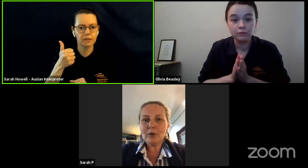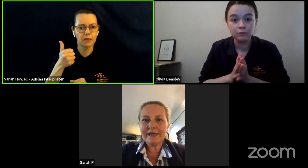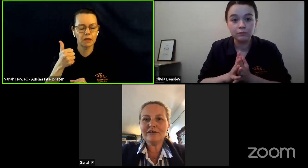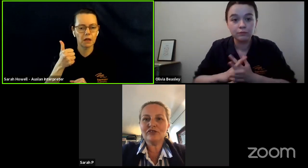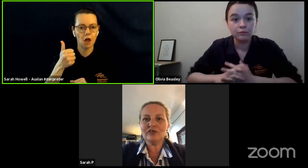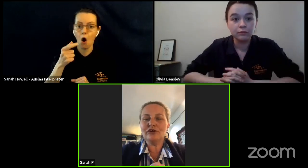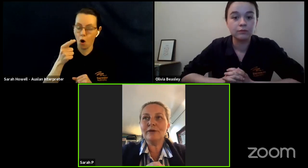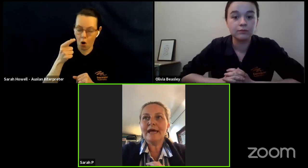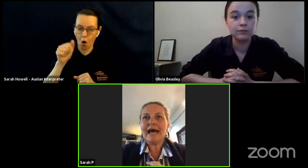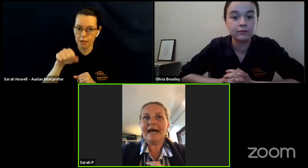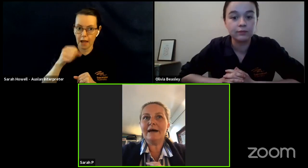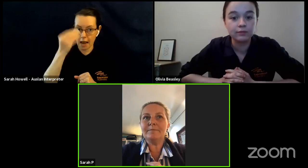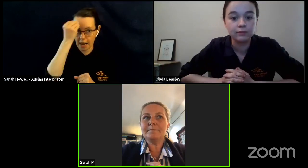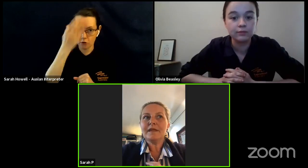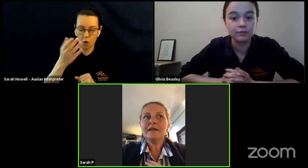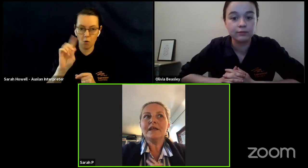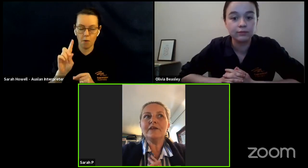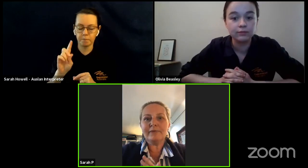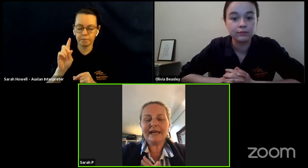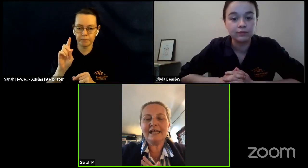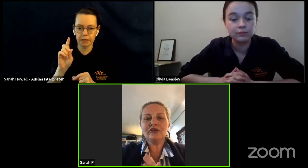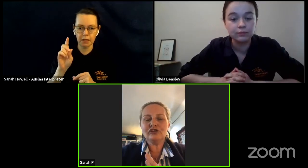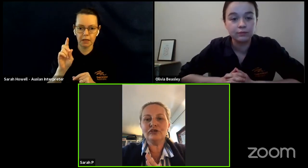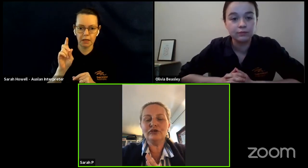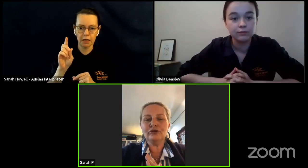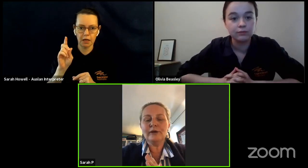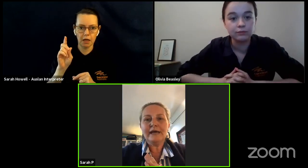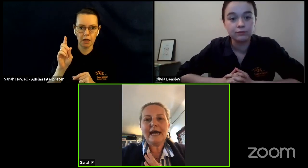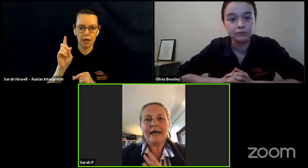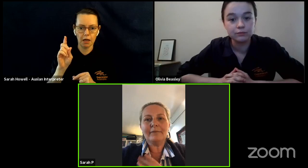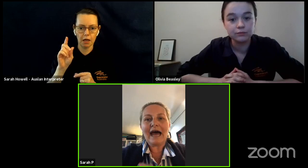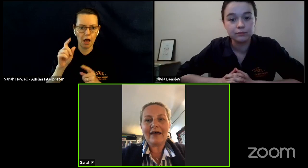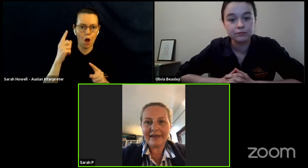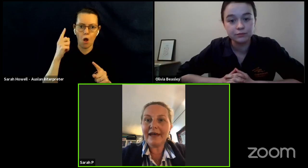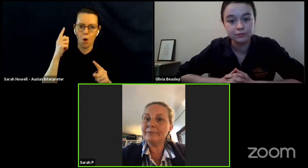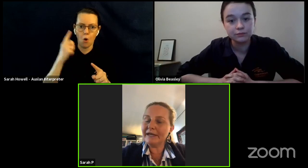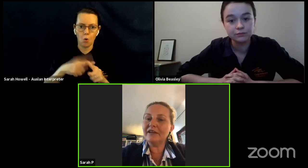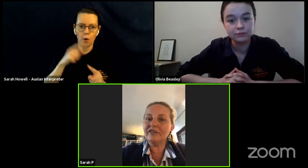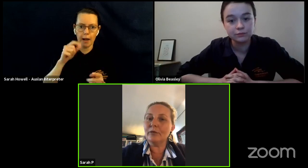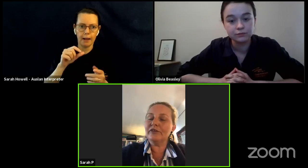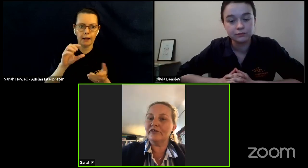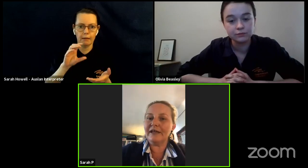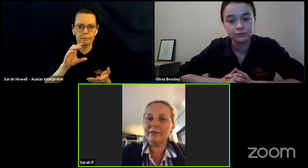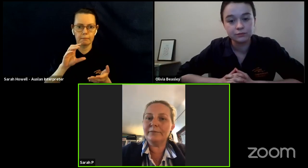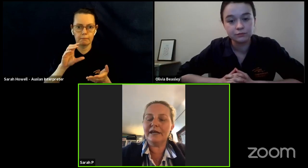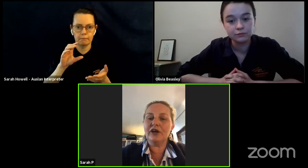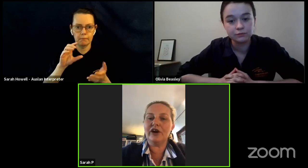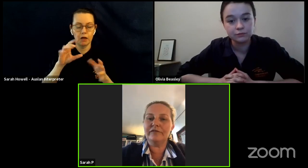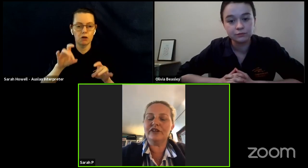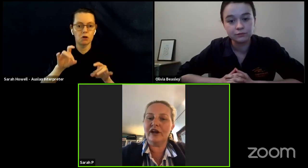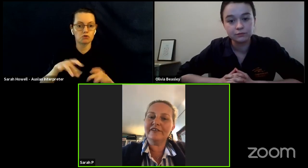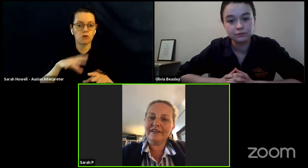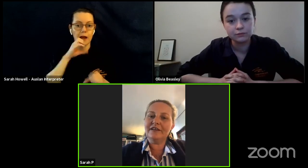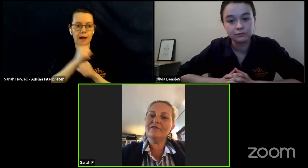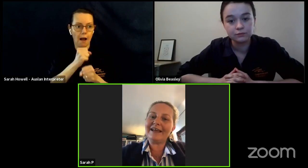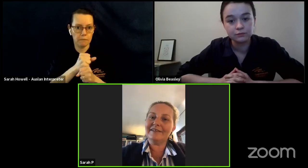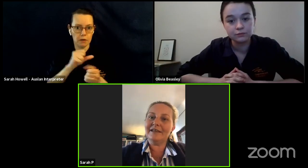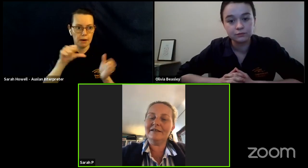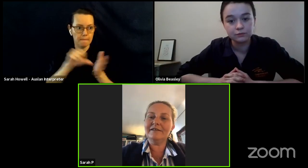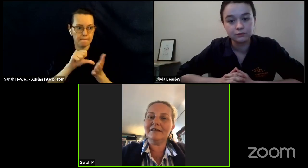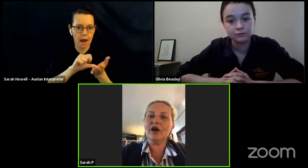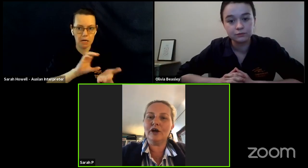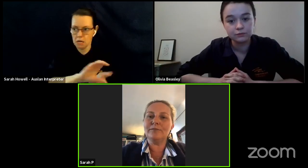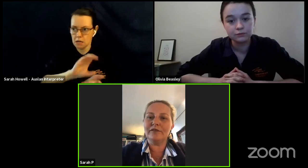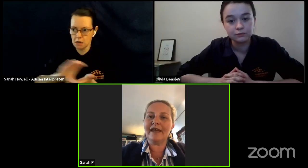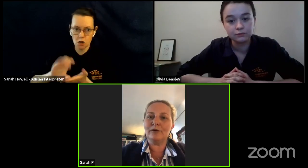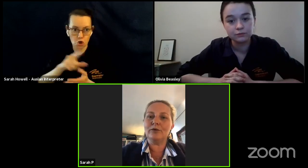very quick to give money to other companies that were developing COVID-19